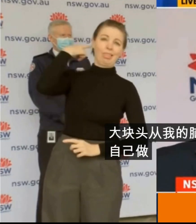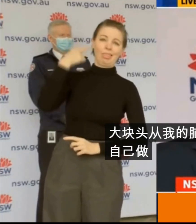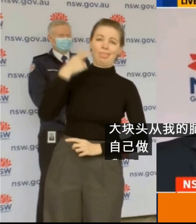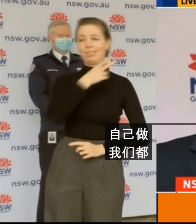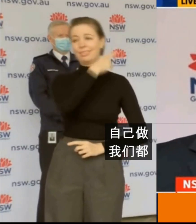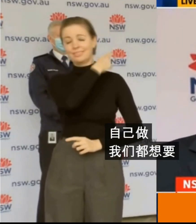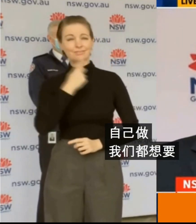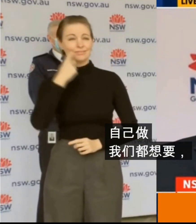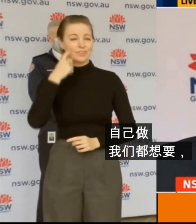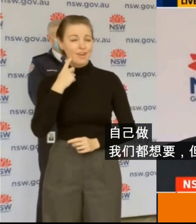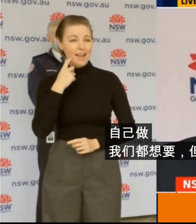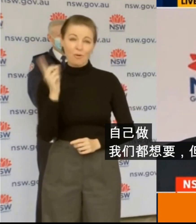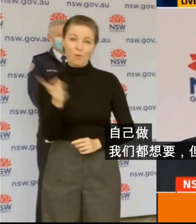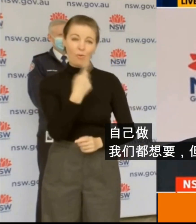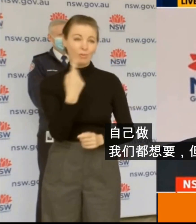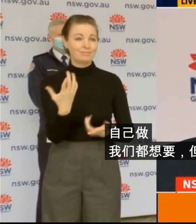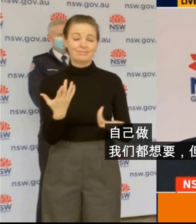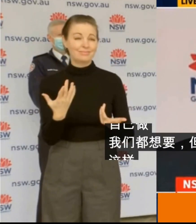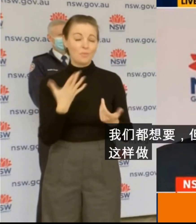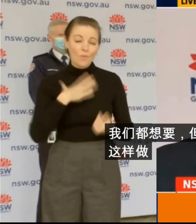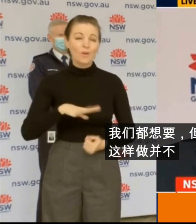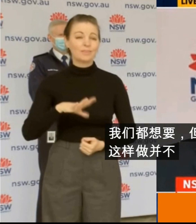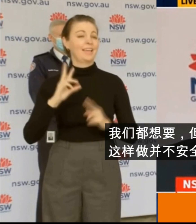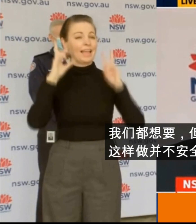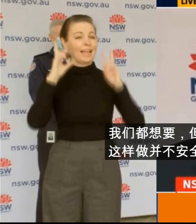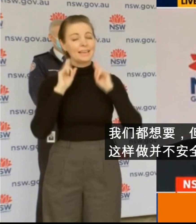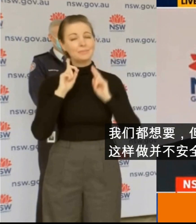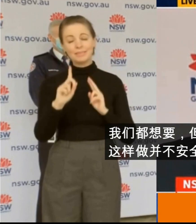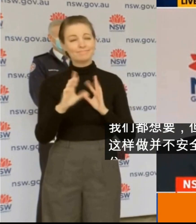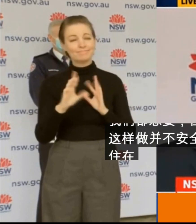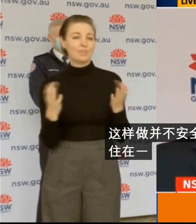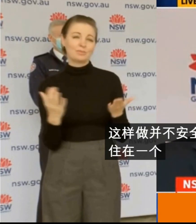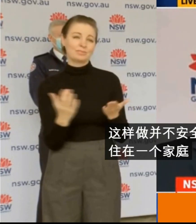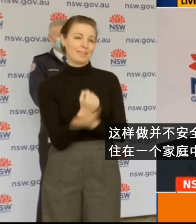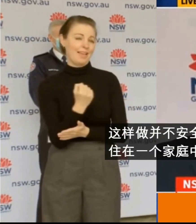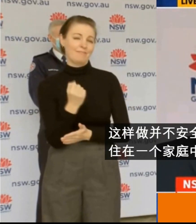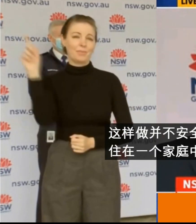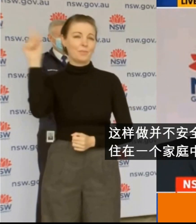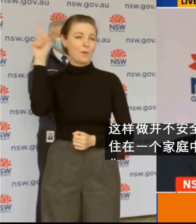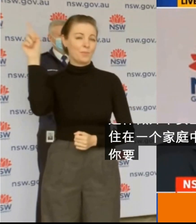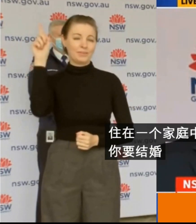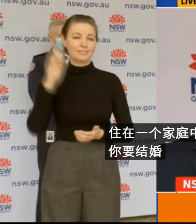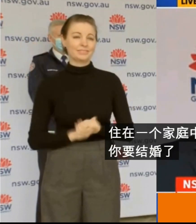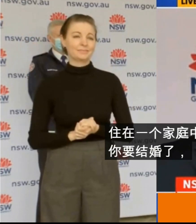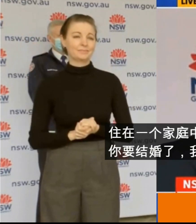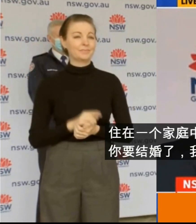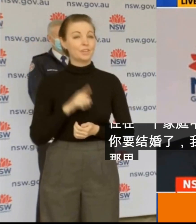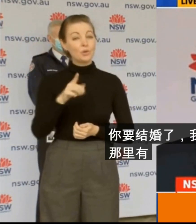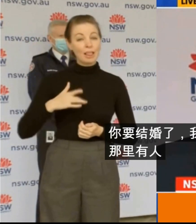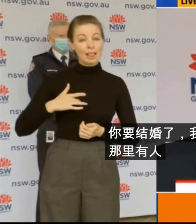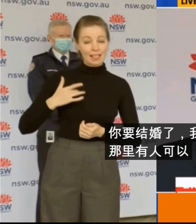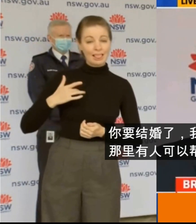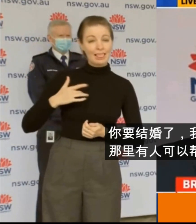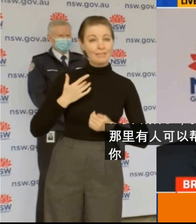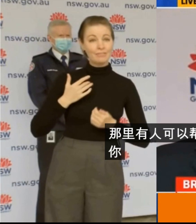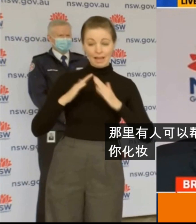myself. We all want it, but the reality is it's not safe to do it. But if you're living in a household or you're getting married, I'm sure that